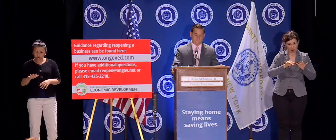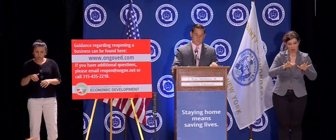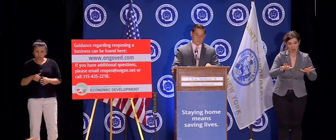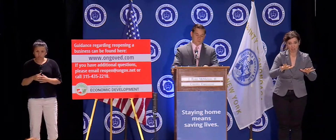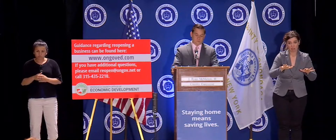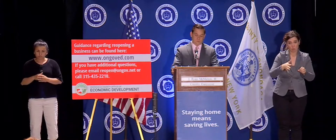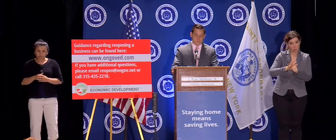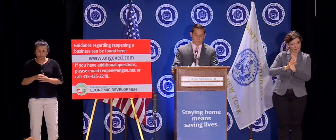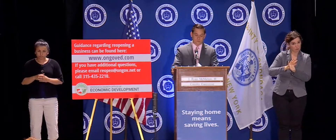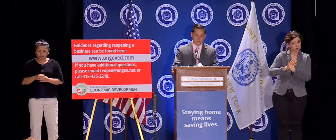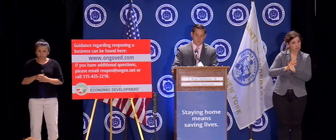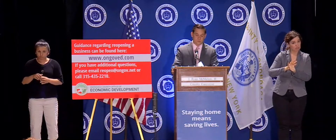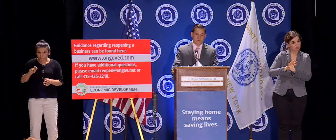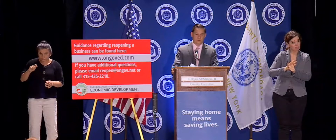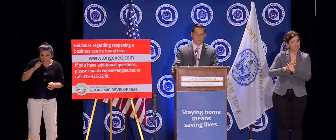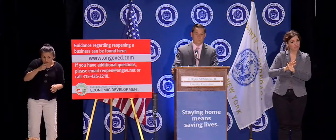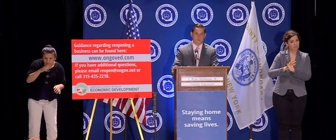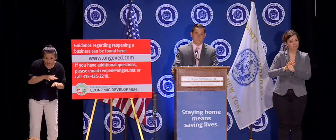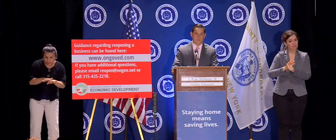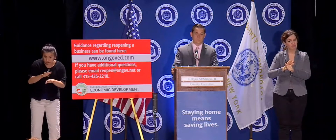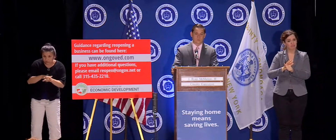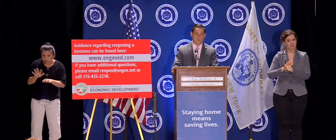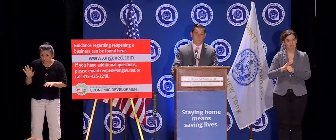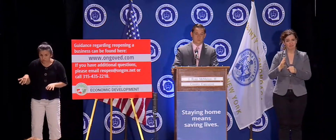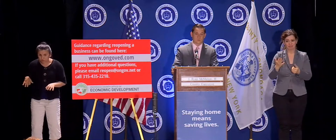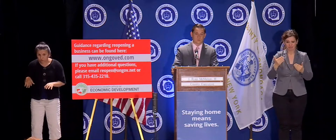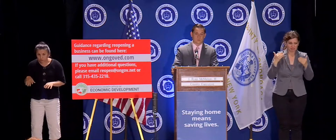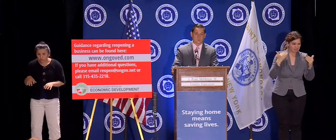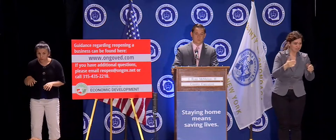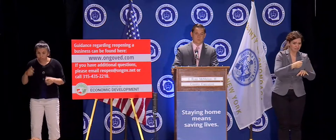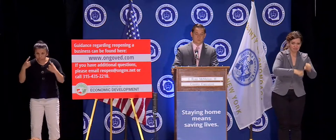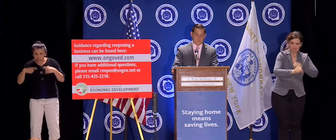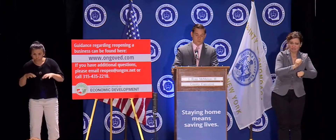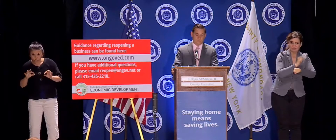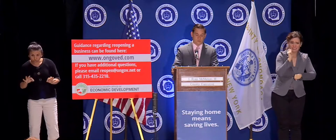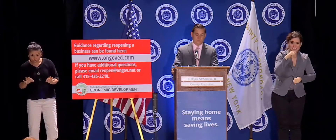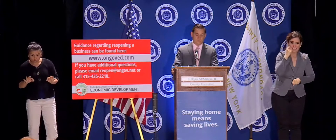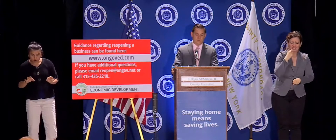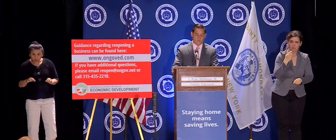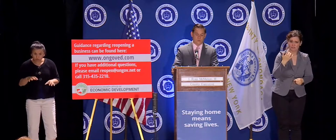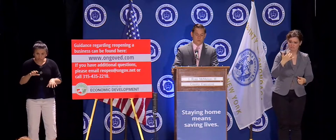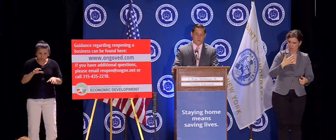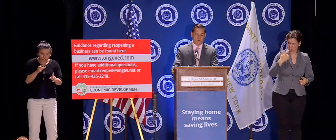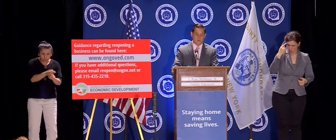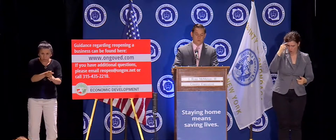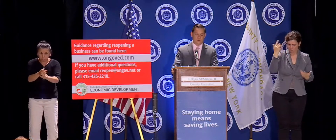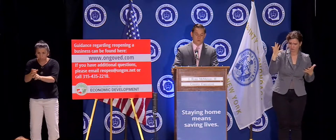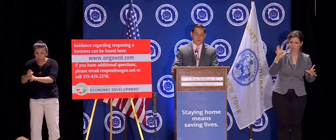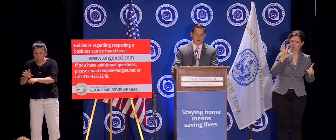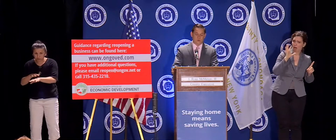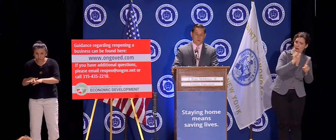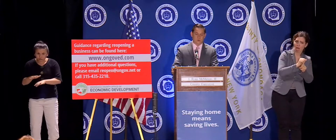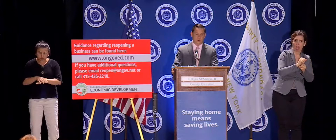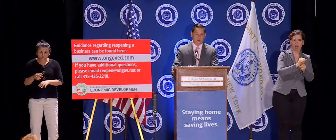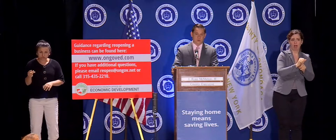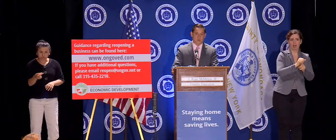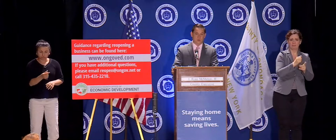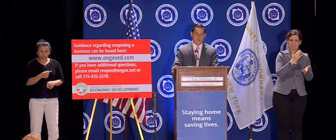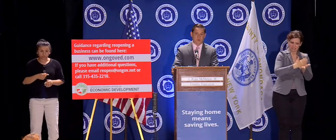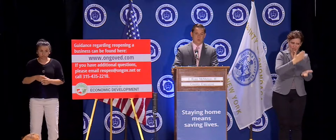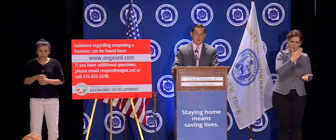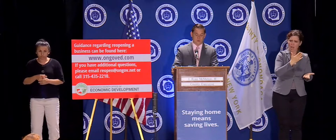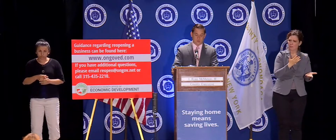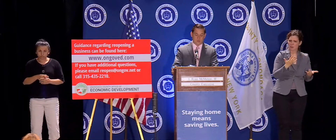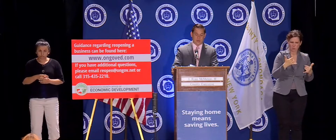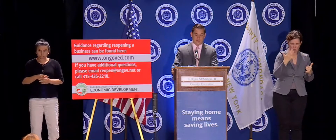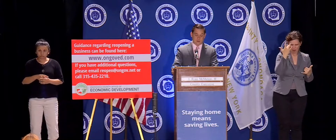testing and then some time for recovery, you'd think you'd be able to catch it, stop it.